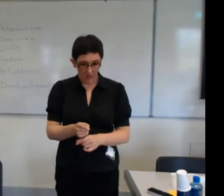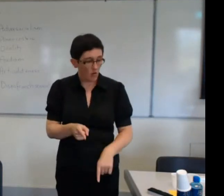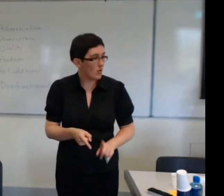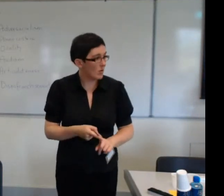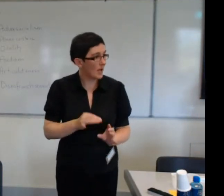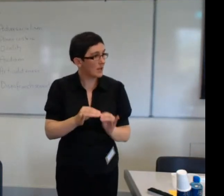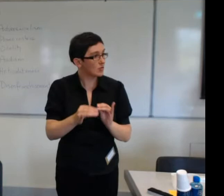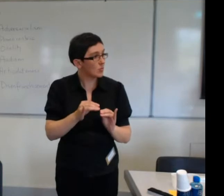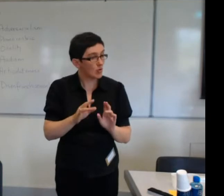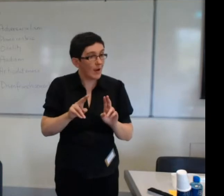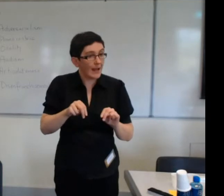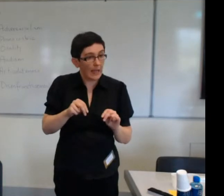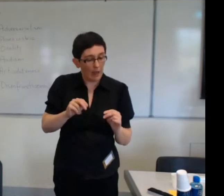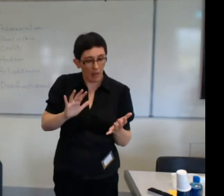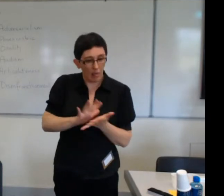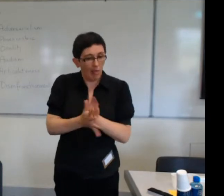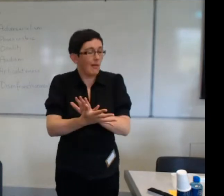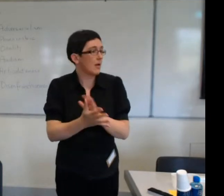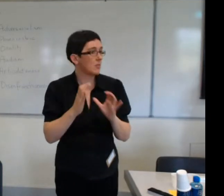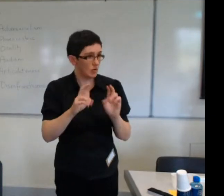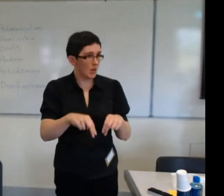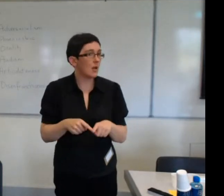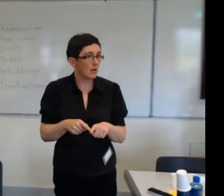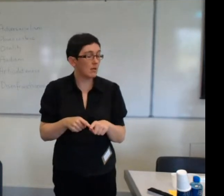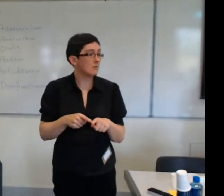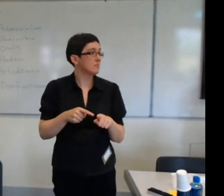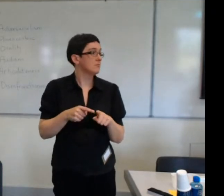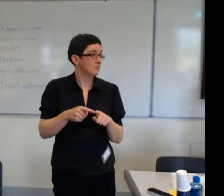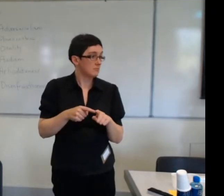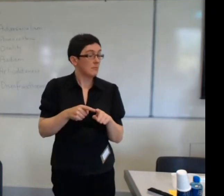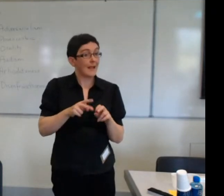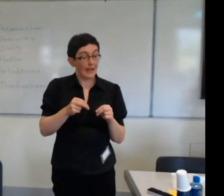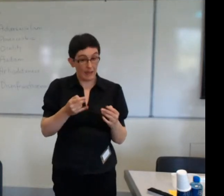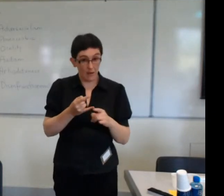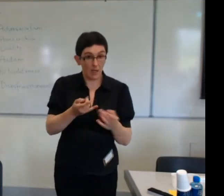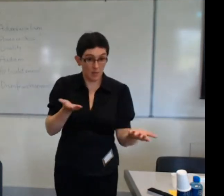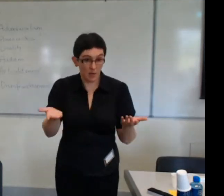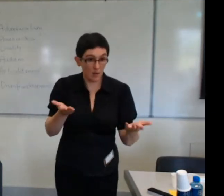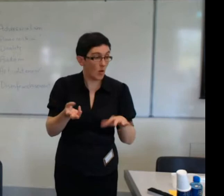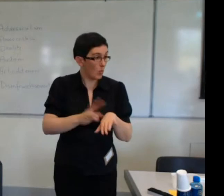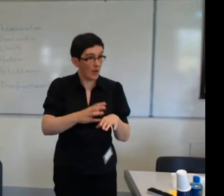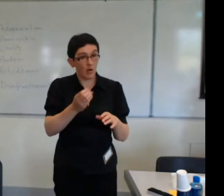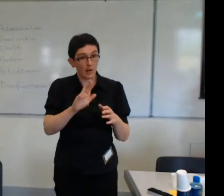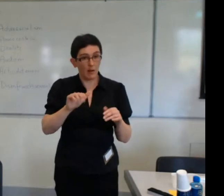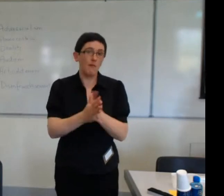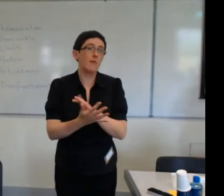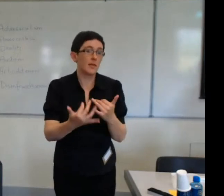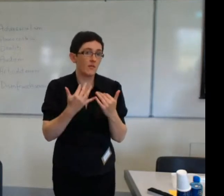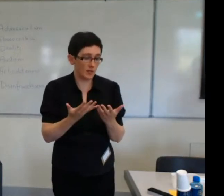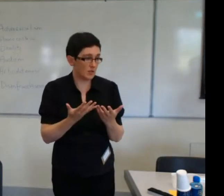interpreter can skew communication just as they can help communication. And I think, you know, we need to go into that with our eyes